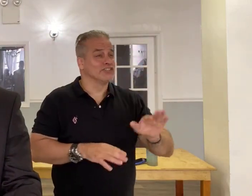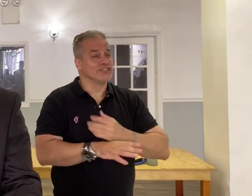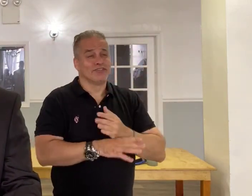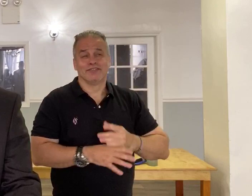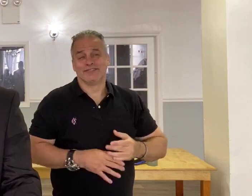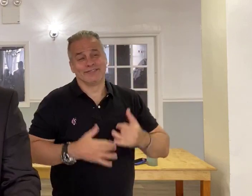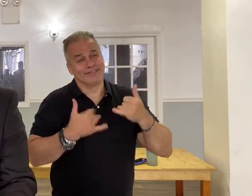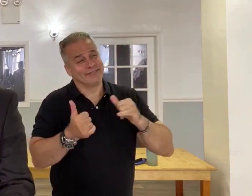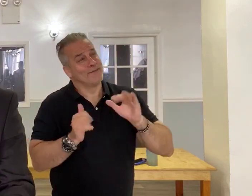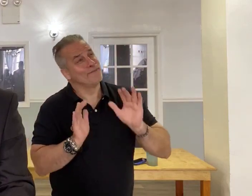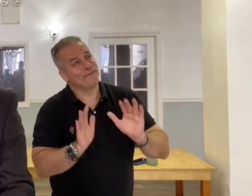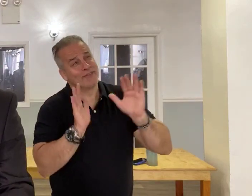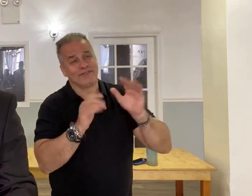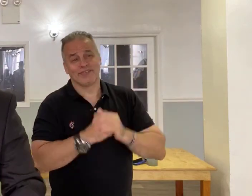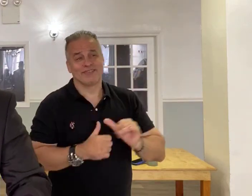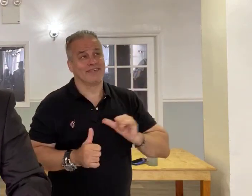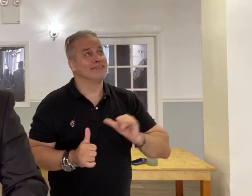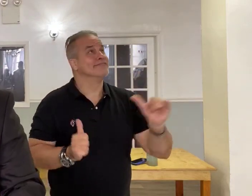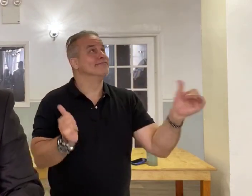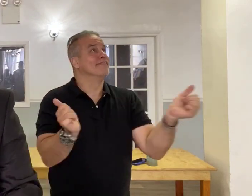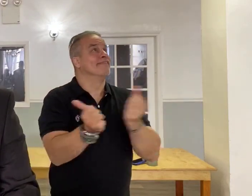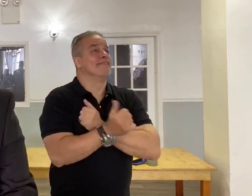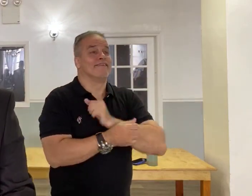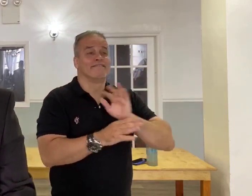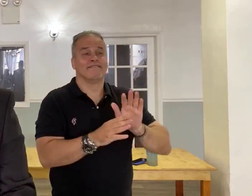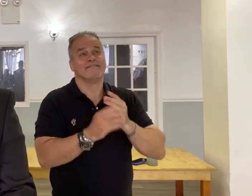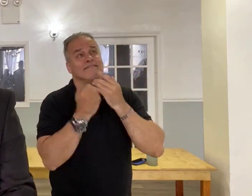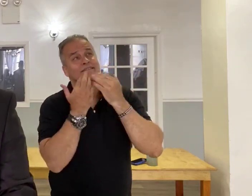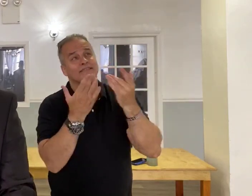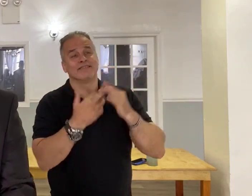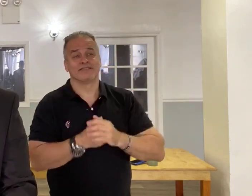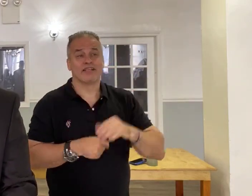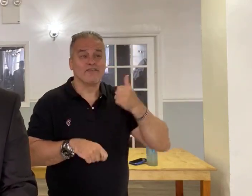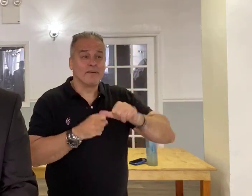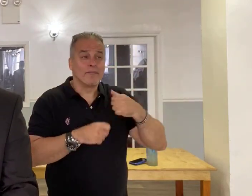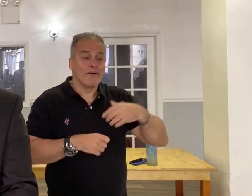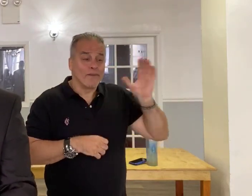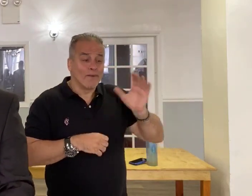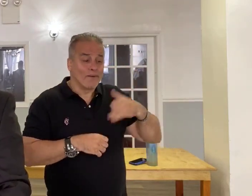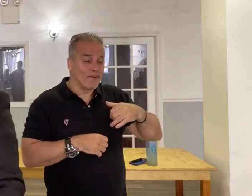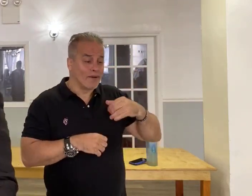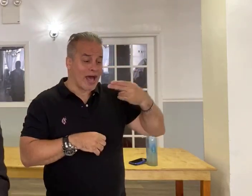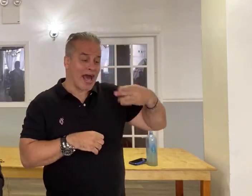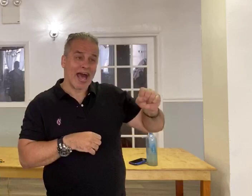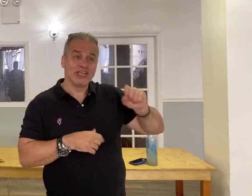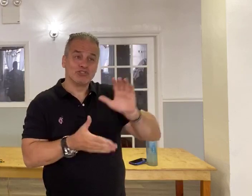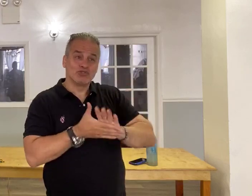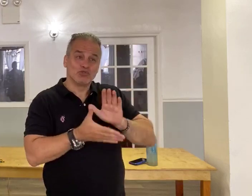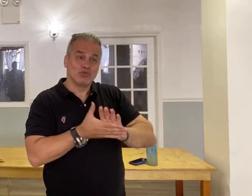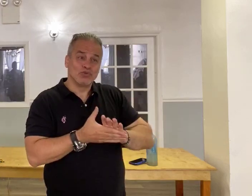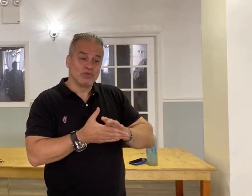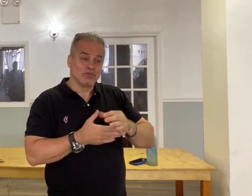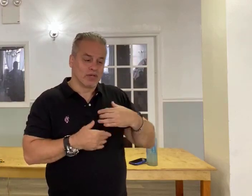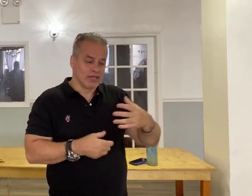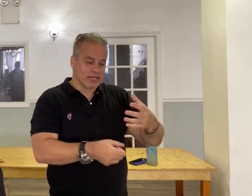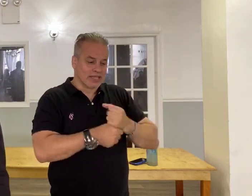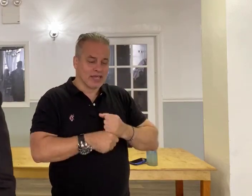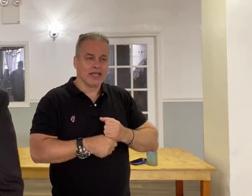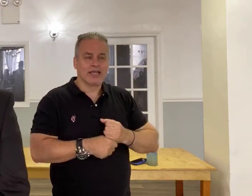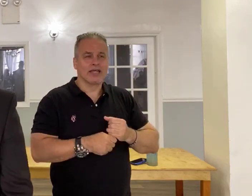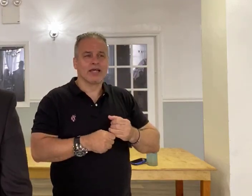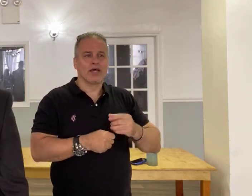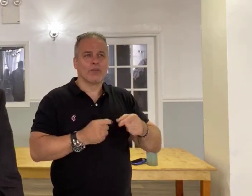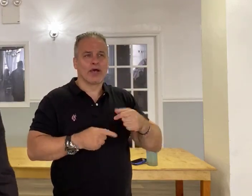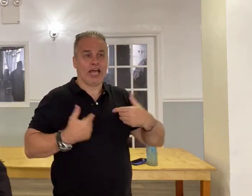them. I remember as a high schooler being at home, I remember getting my hands on a hymn book,